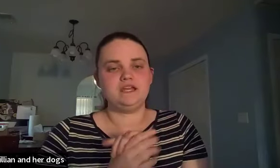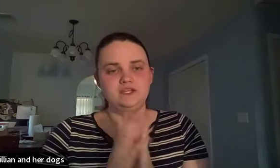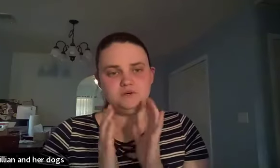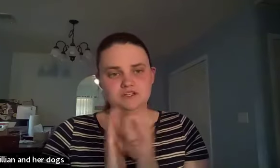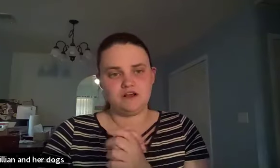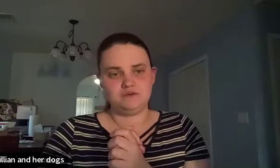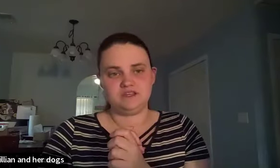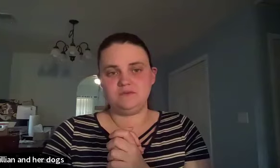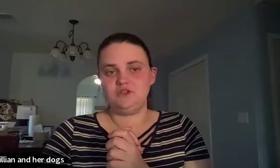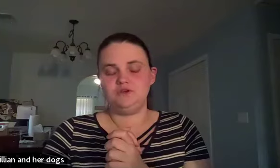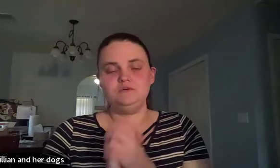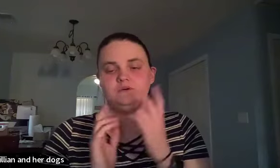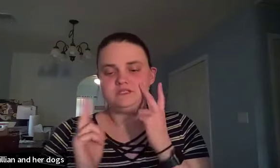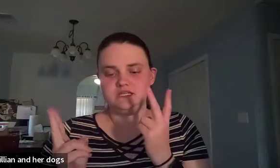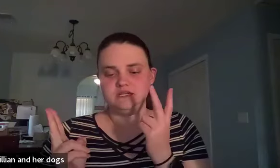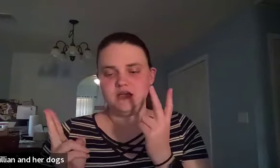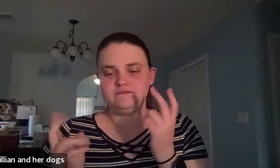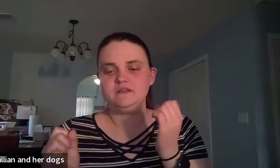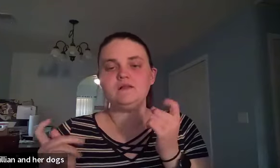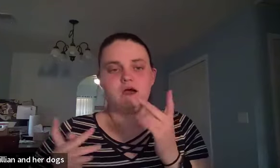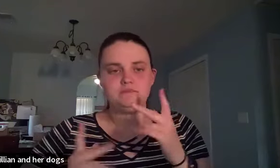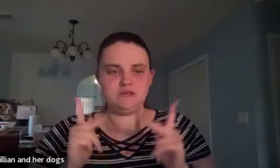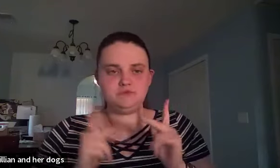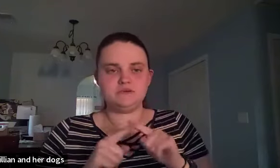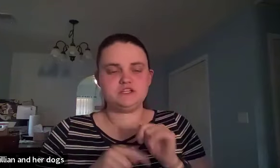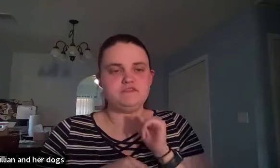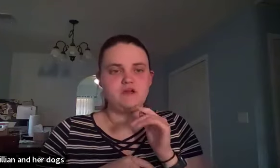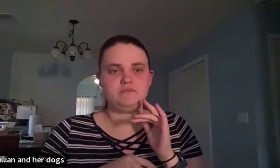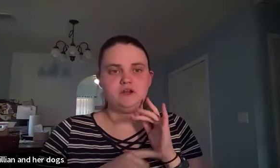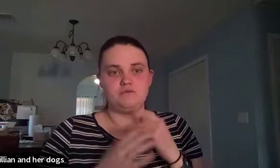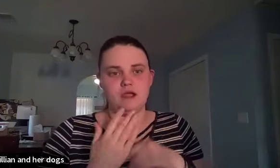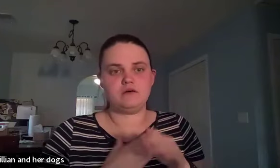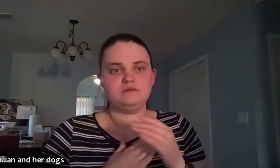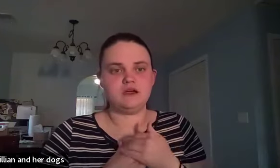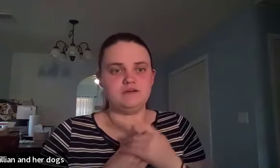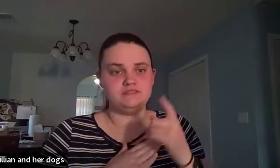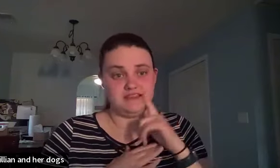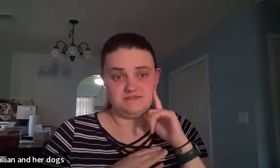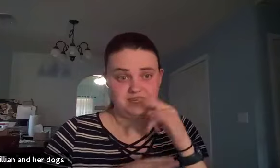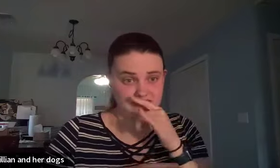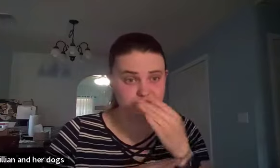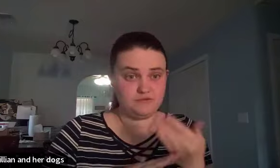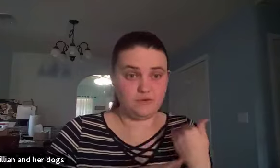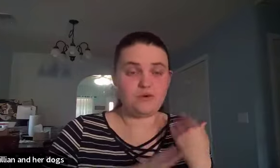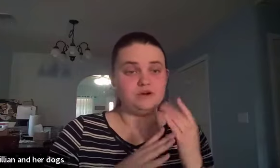when you are talking with them, you will see, I feel like a lot of people, especially if they've not been around deaf kids before,